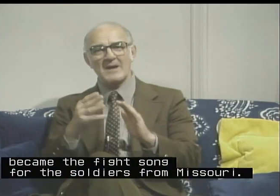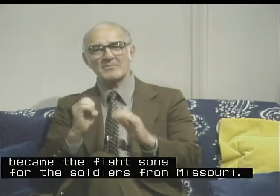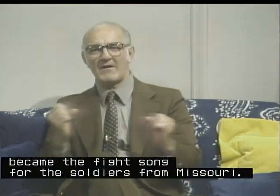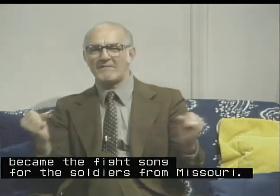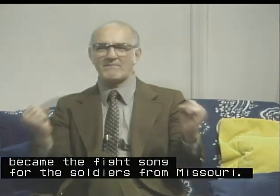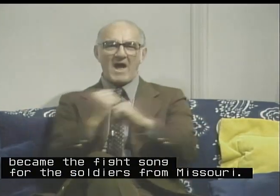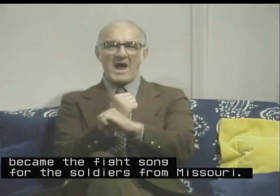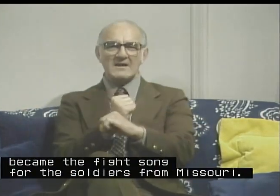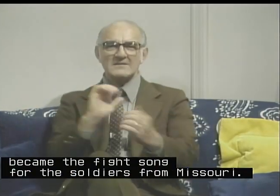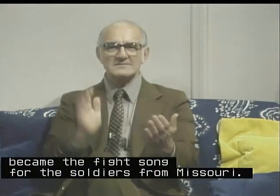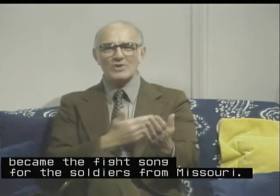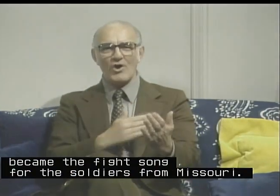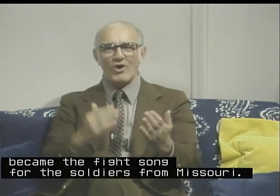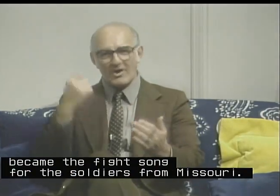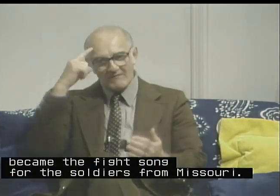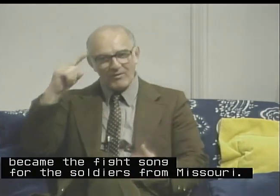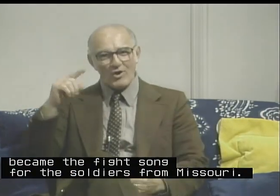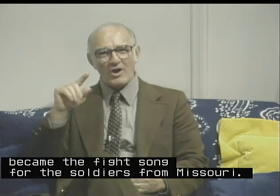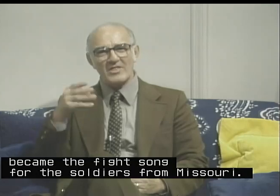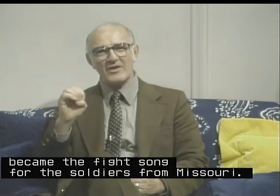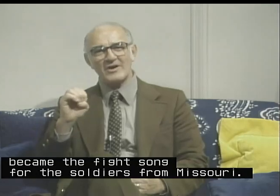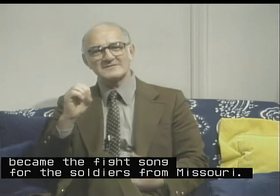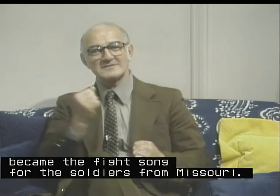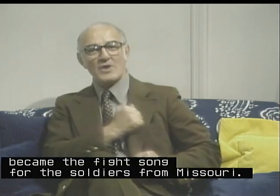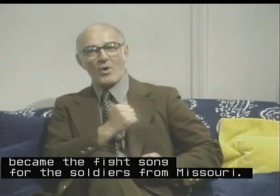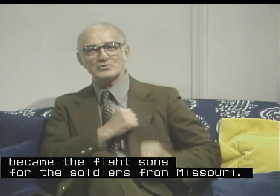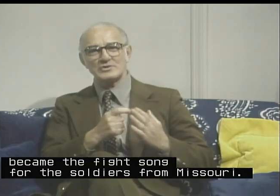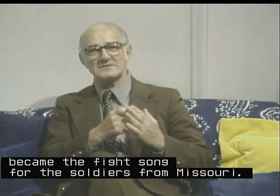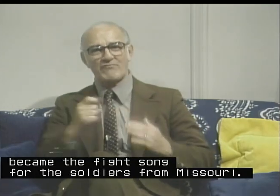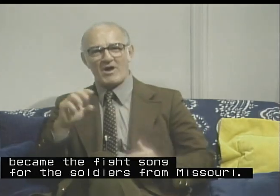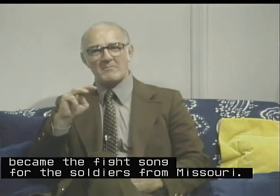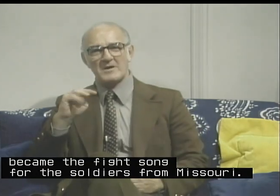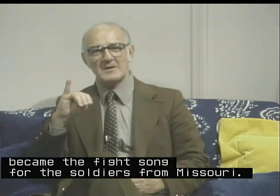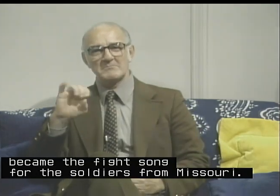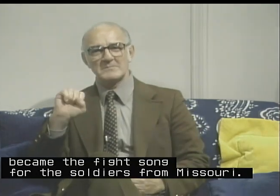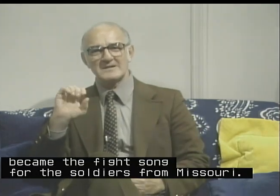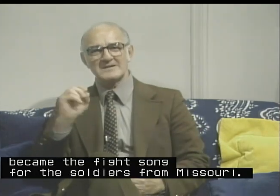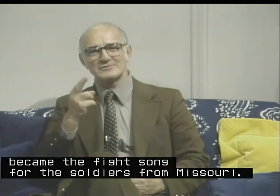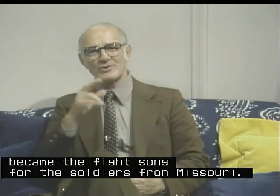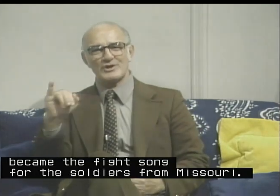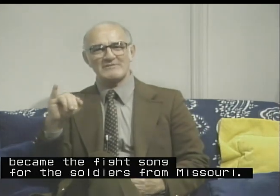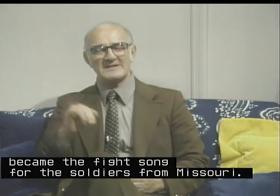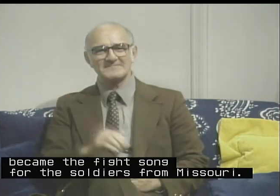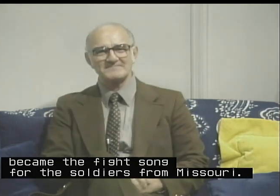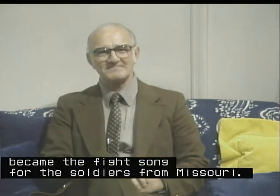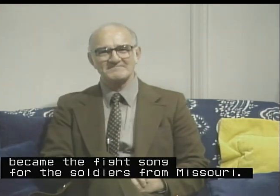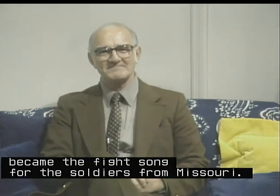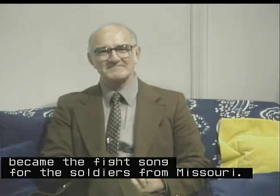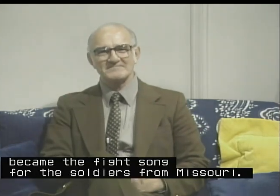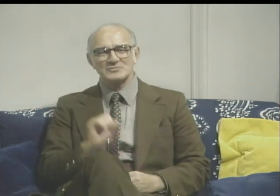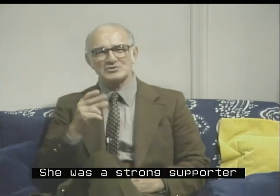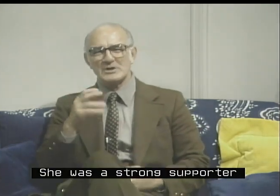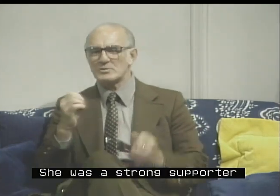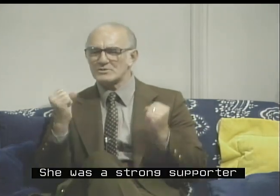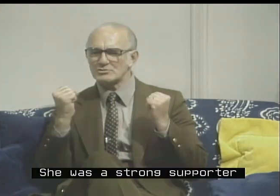the fight song for the soldiers from Missouri. She was a